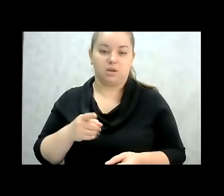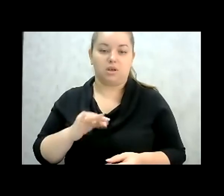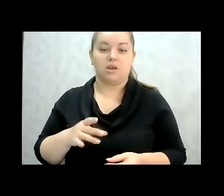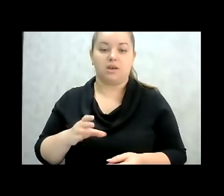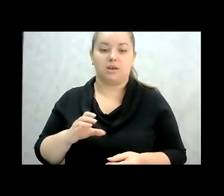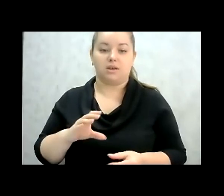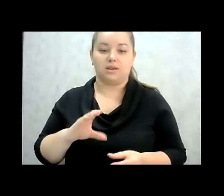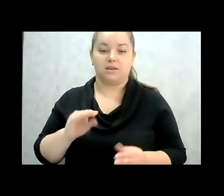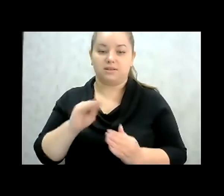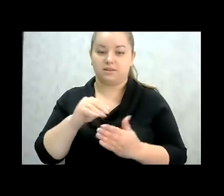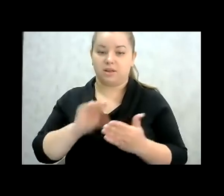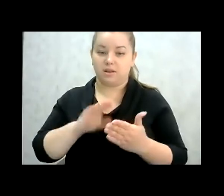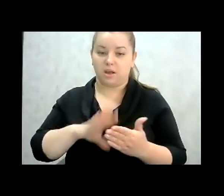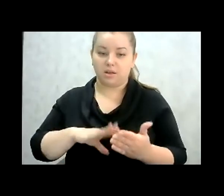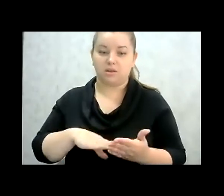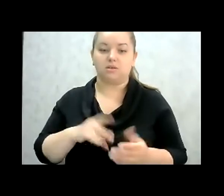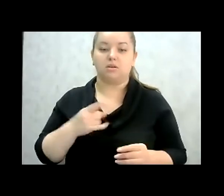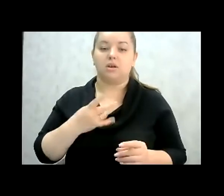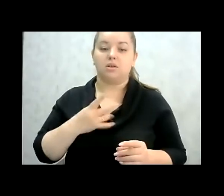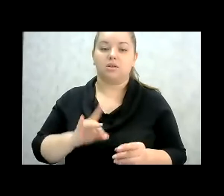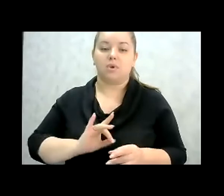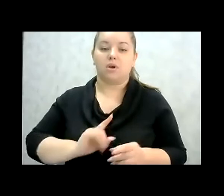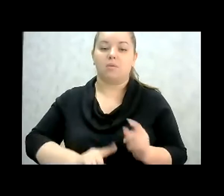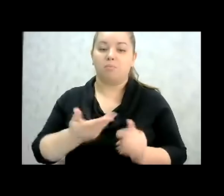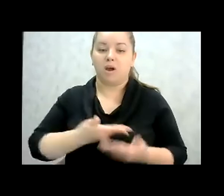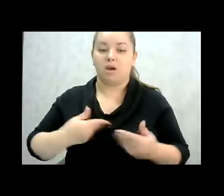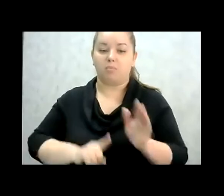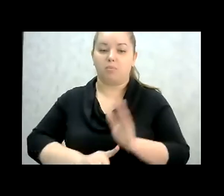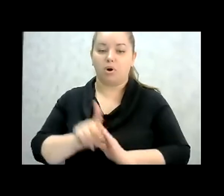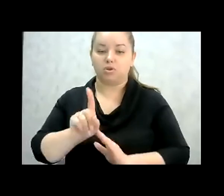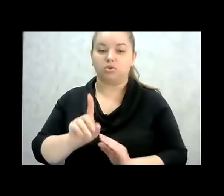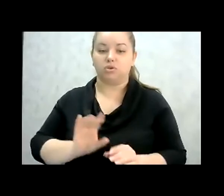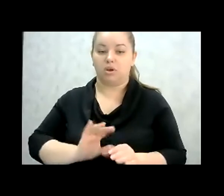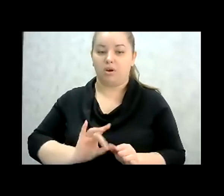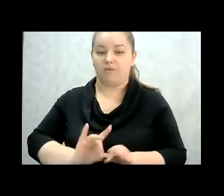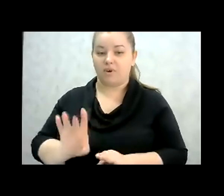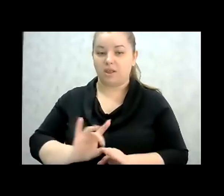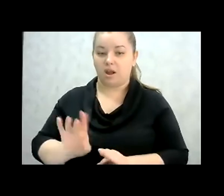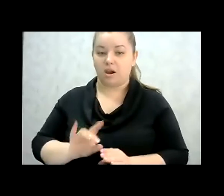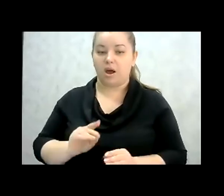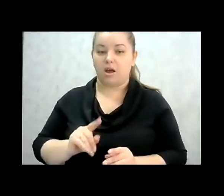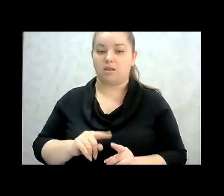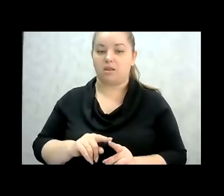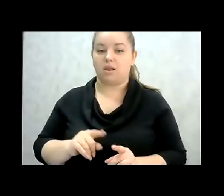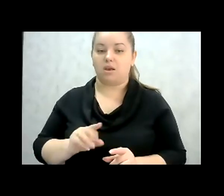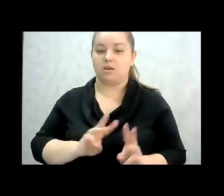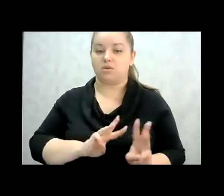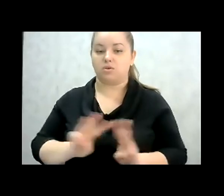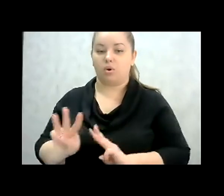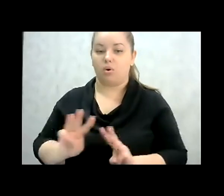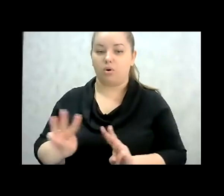and we responded to such violations. And Facebook, for example, blocked some of the pages